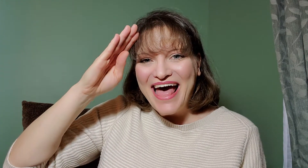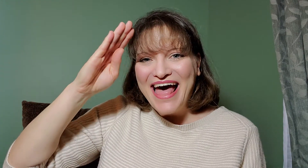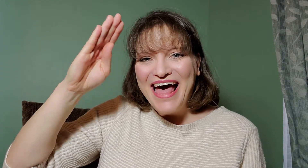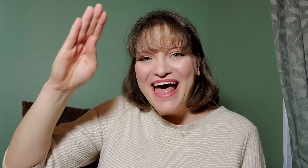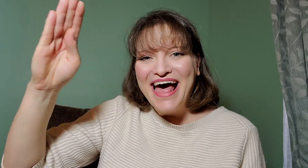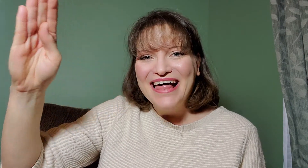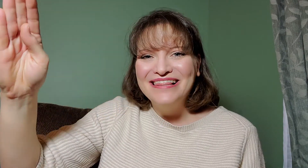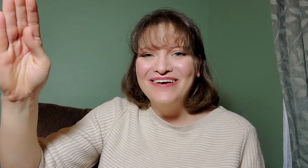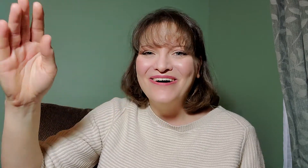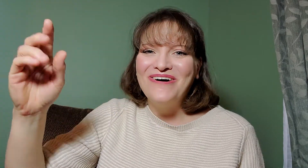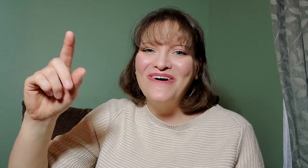Hello,